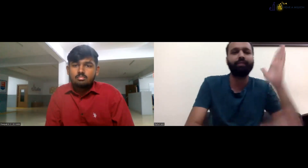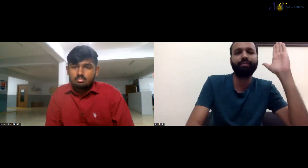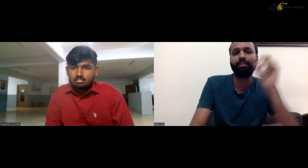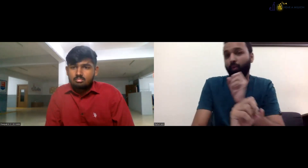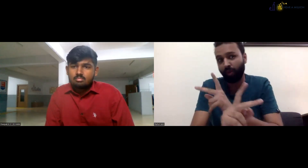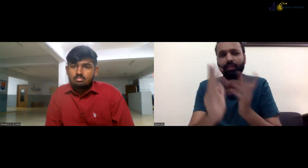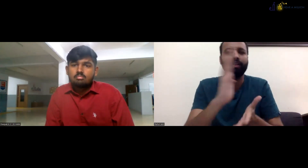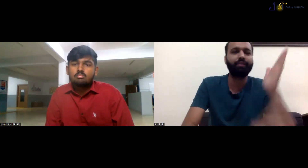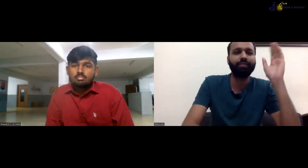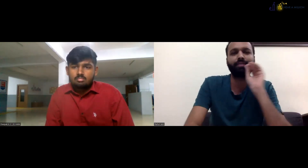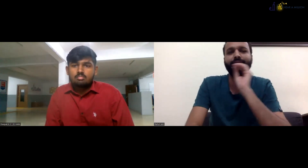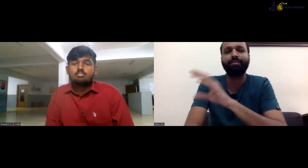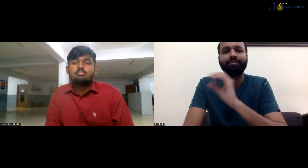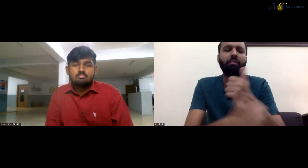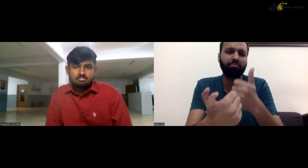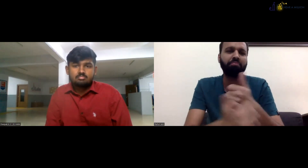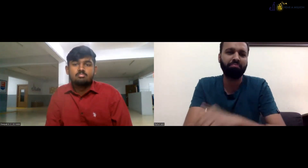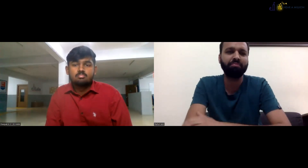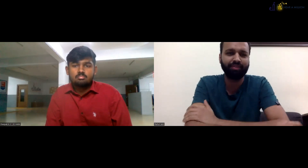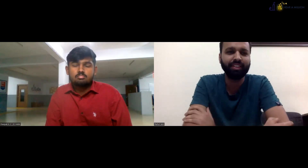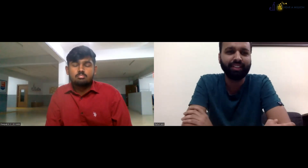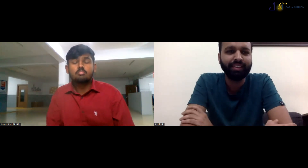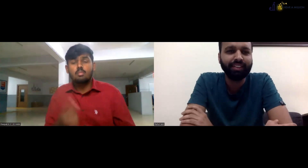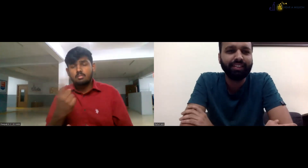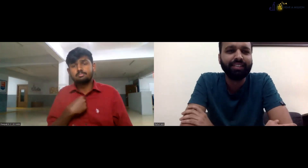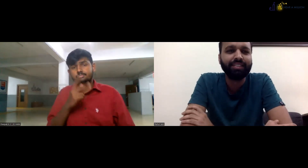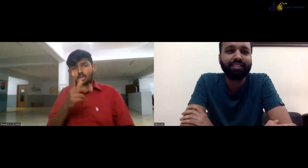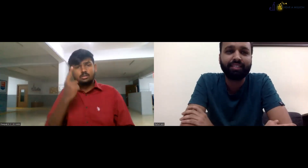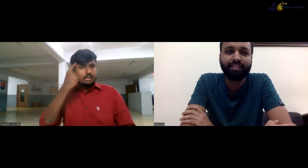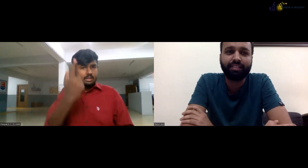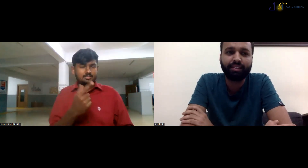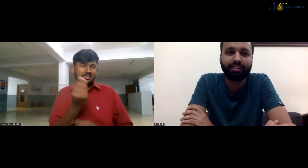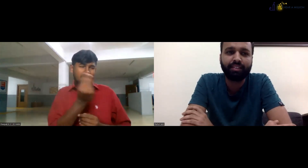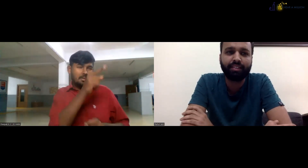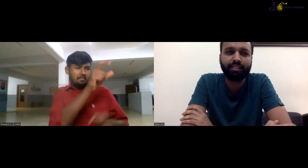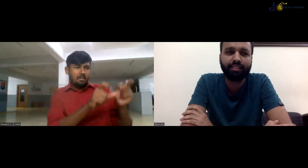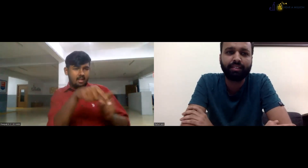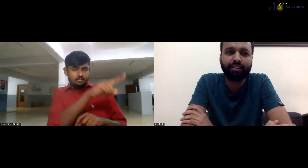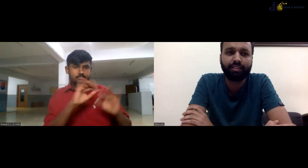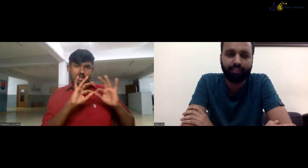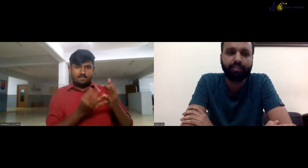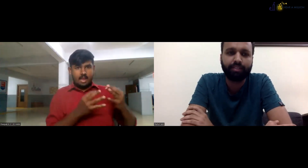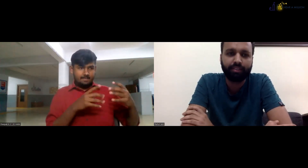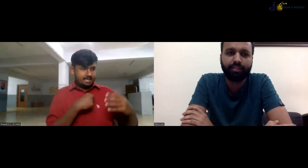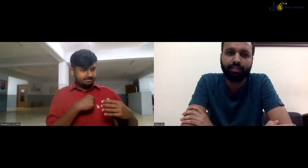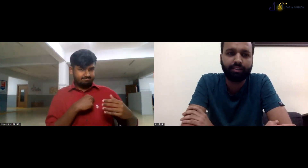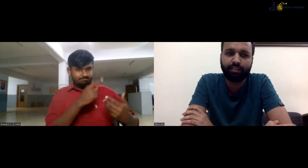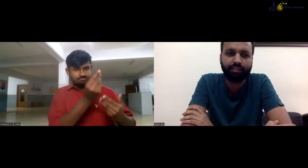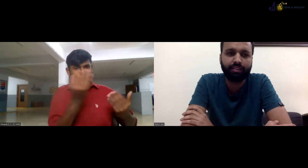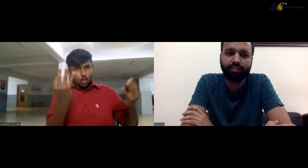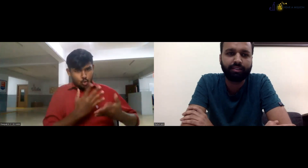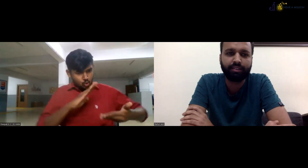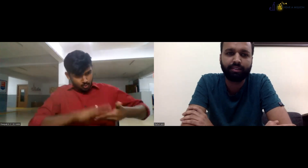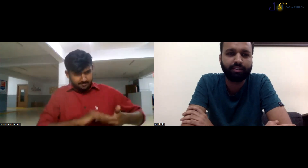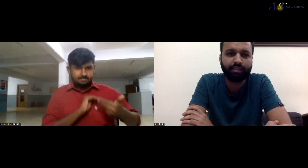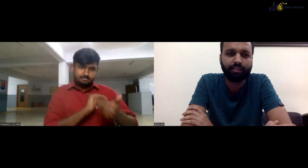But it's important that you plan ahead and ensure that relatives' place or her mother's place or family members are there.